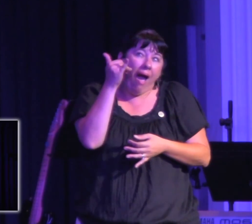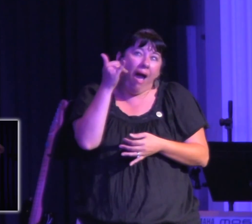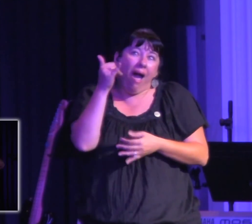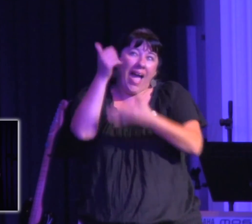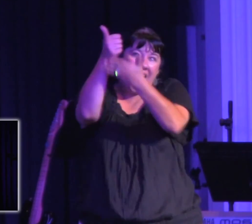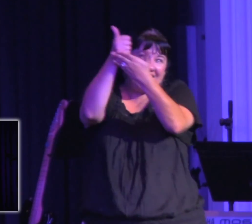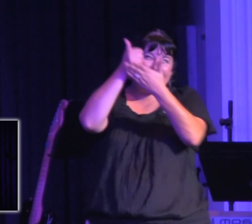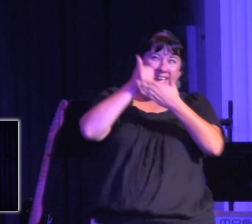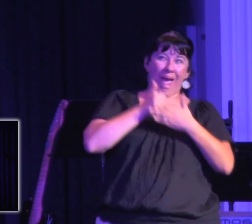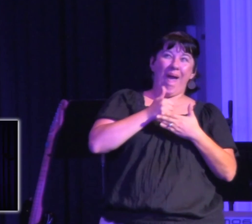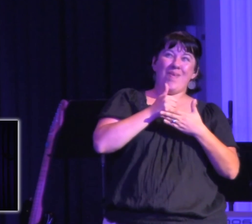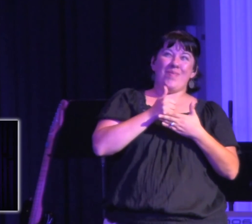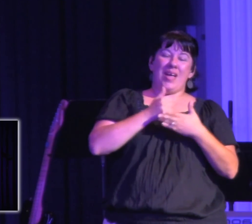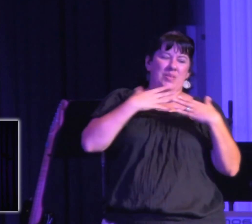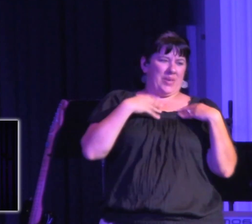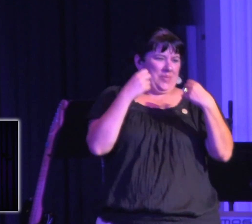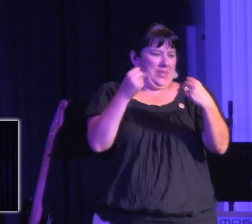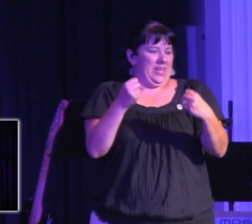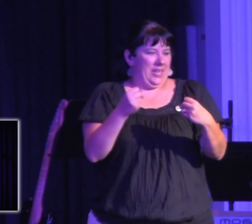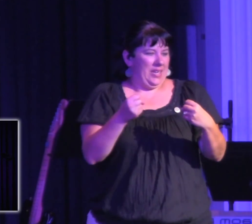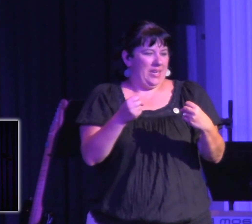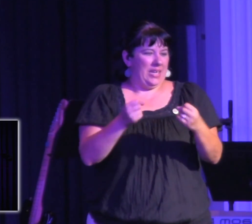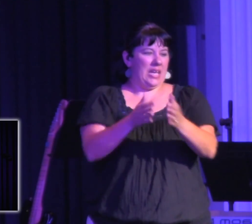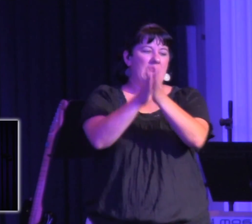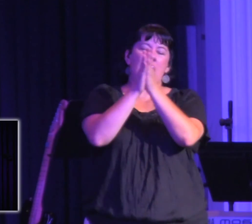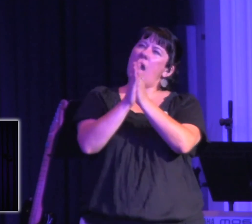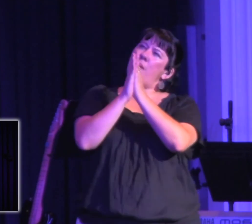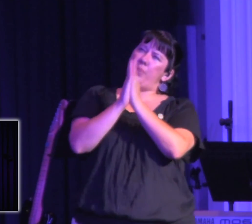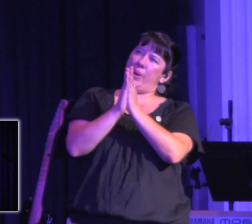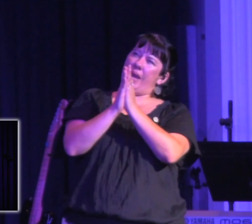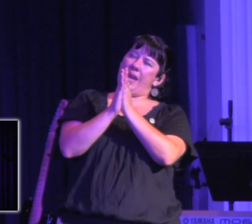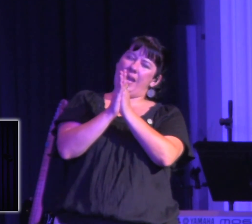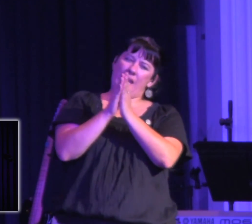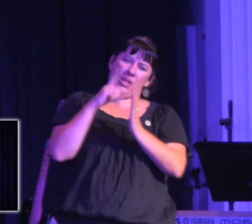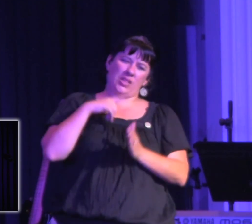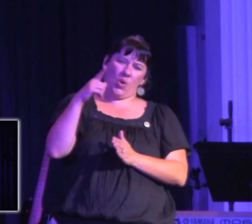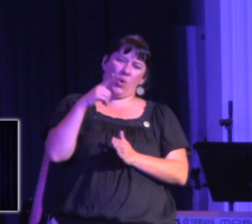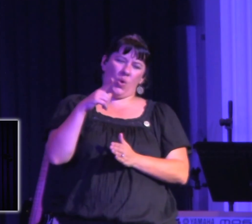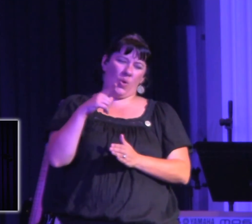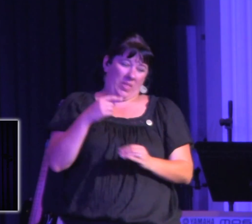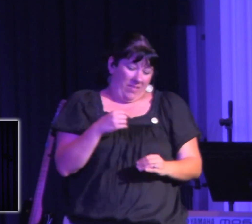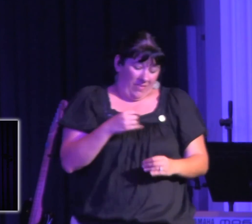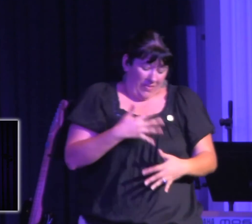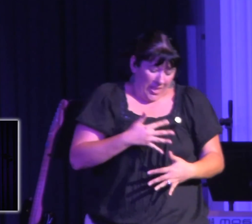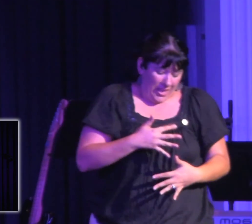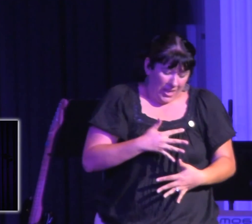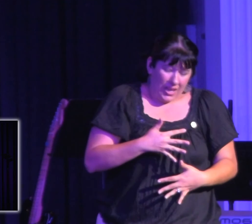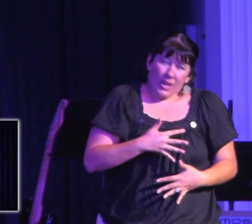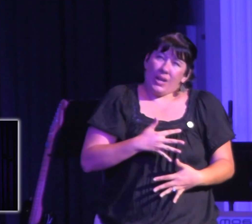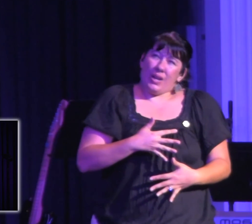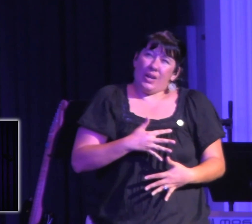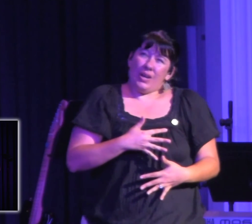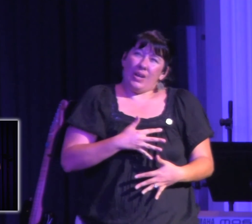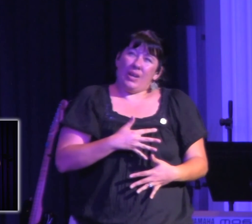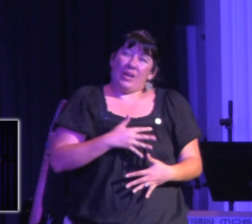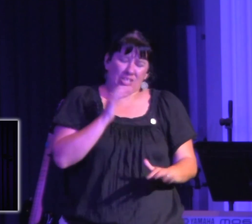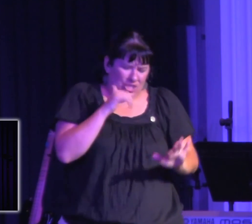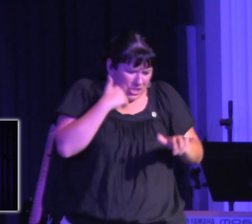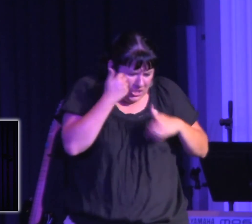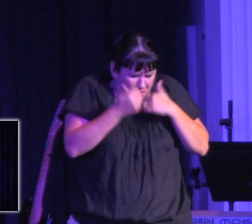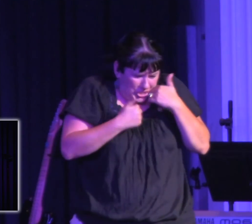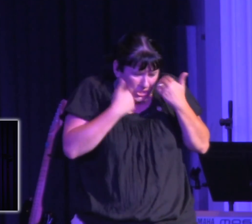that you break condemnation. Lord, I pray that you break fear. I pray that you break shame and